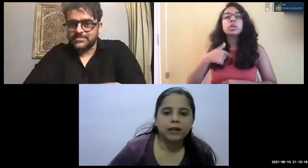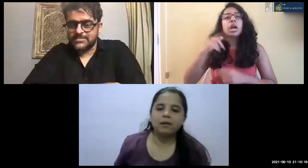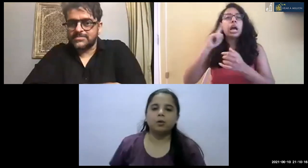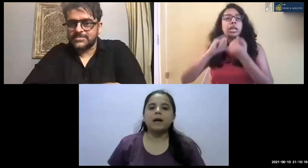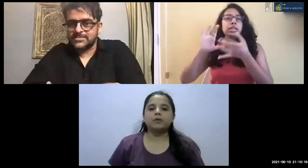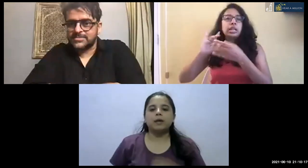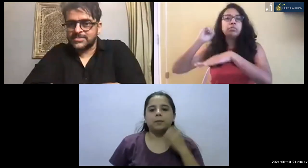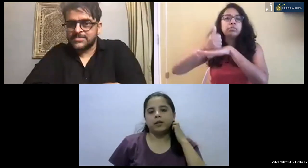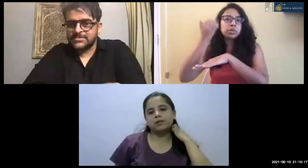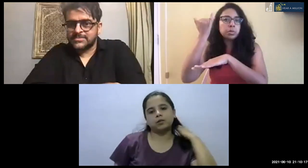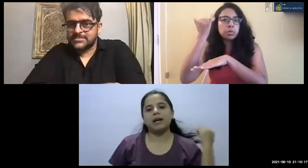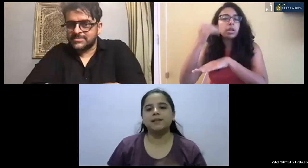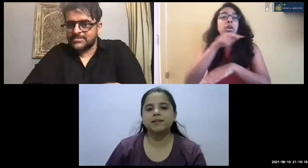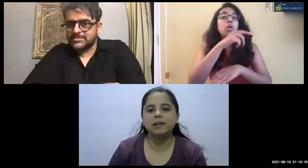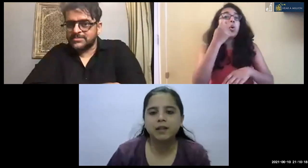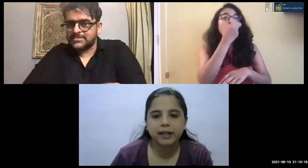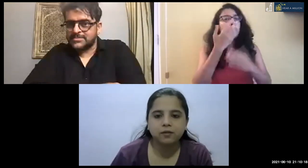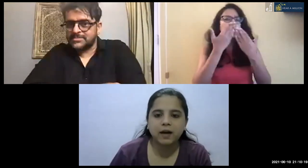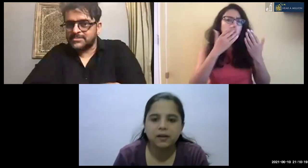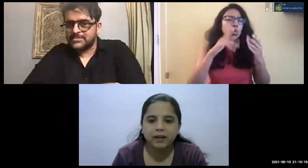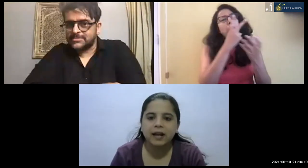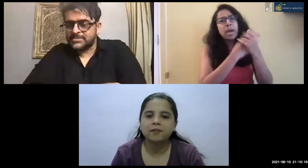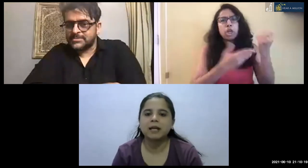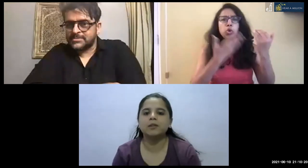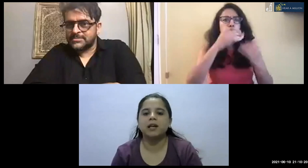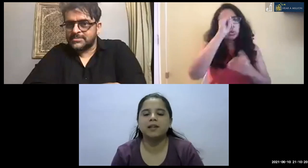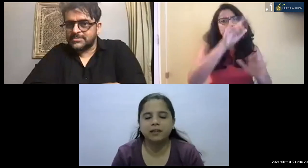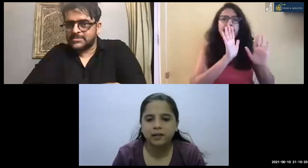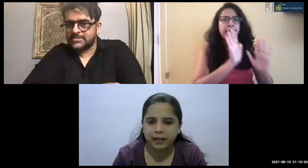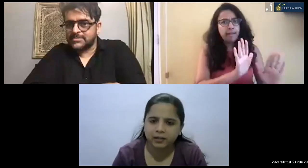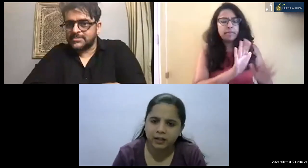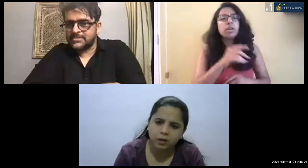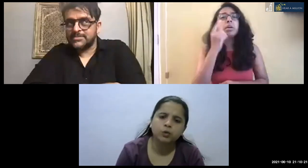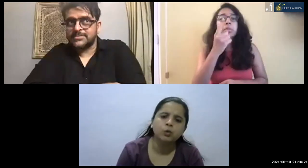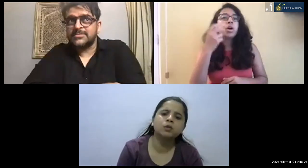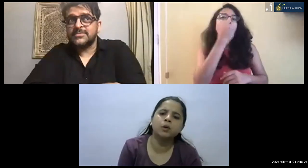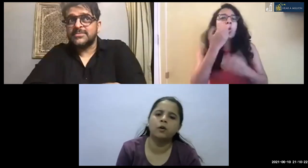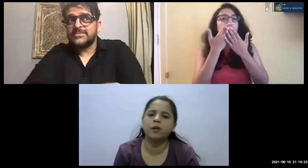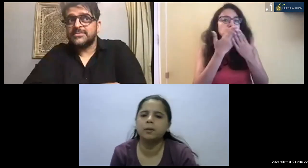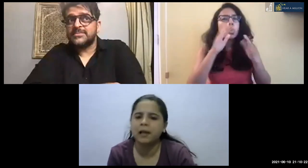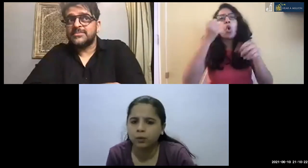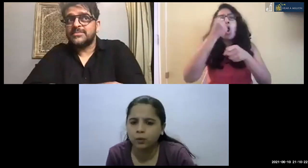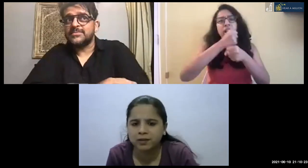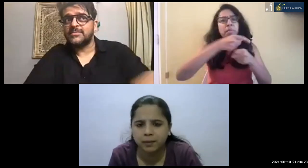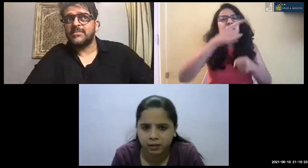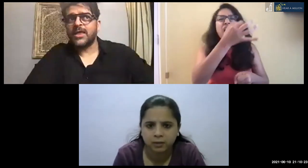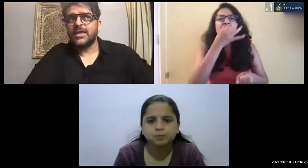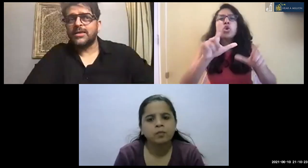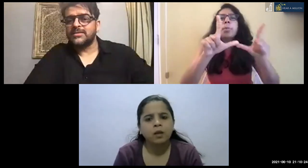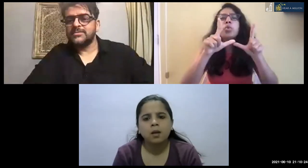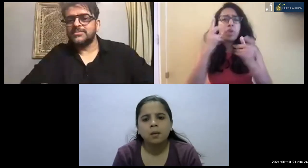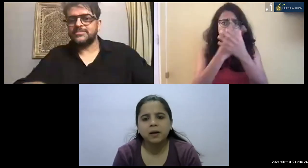So, okay, I will go back to my point. So, ISL Connect, why we have established ISL Connect, there were schools who were following the bilingualism